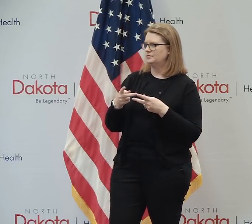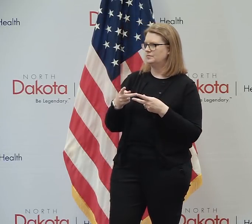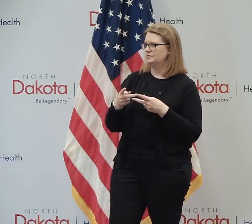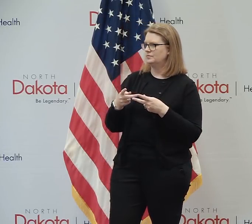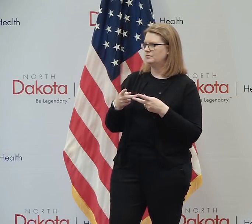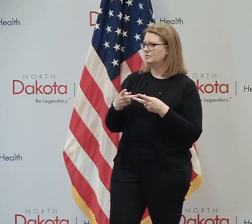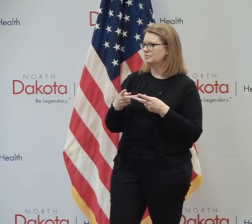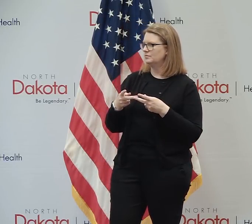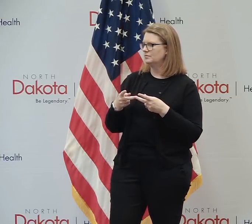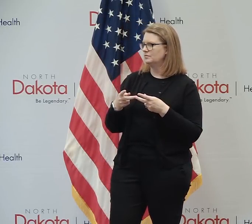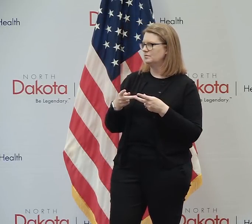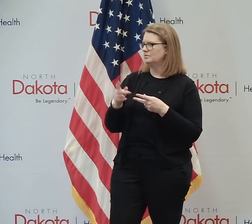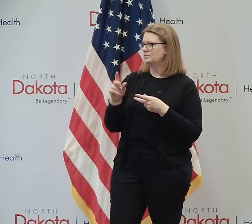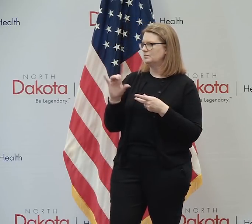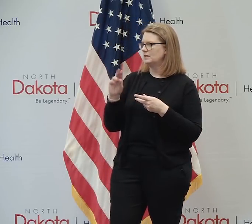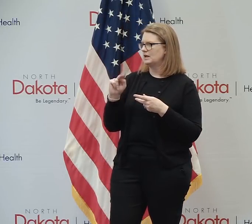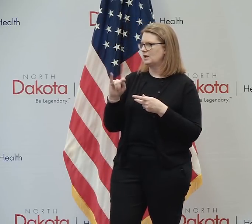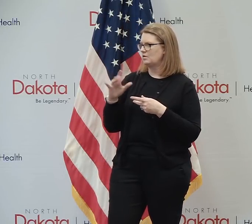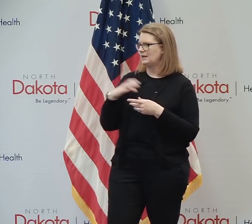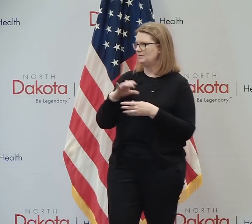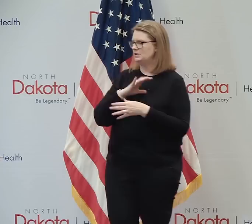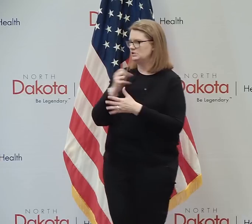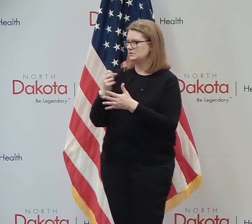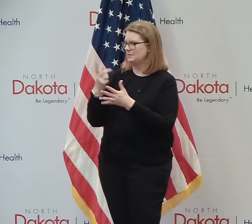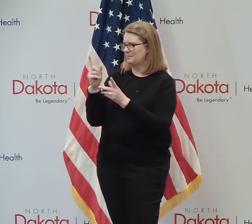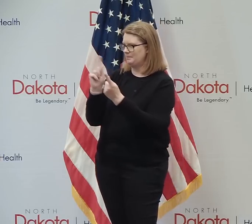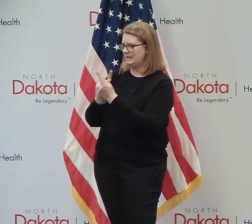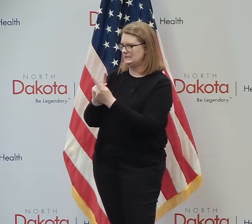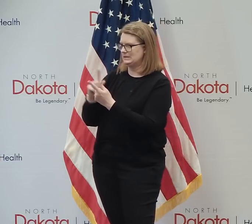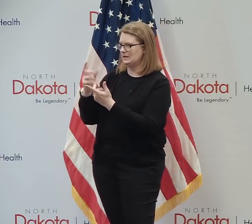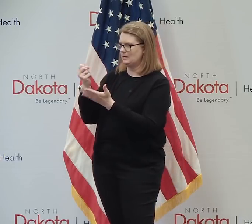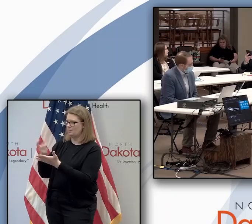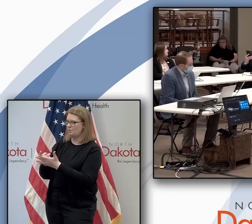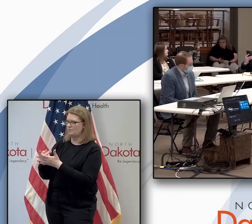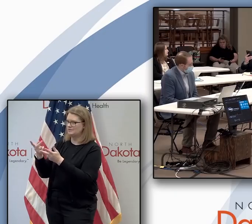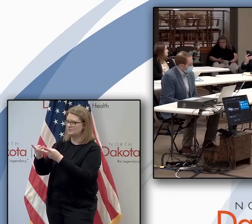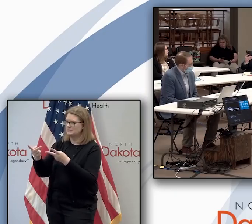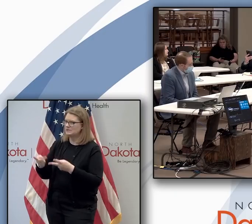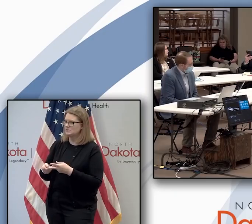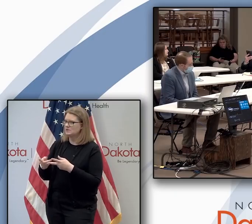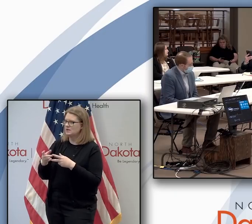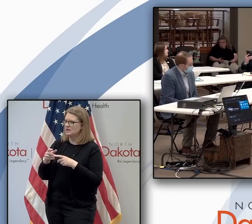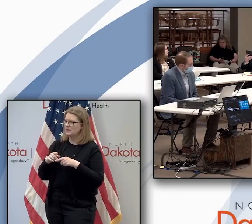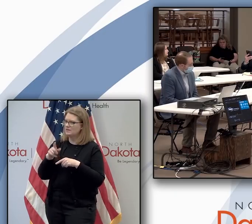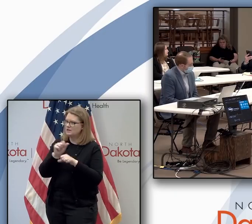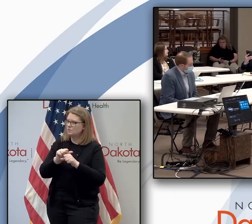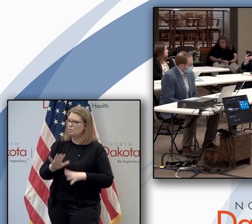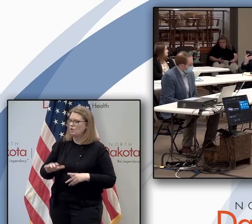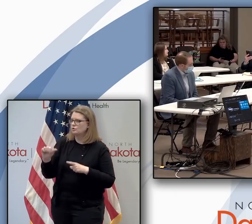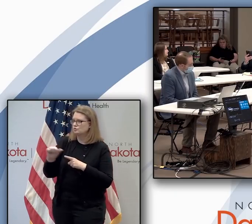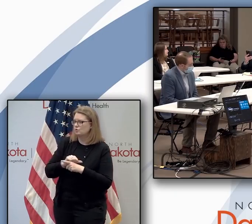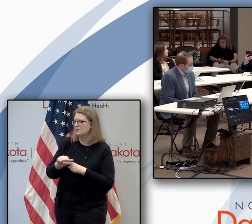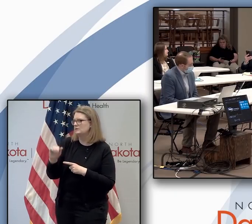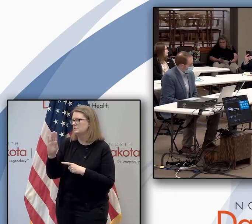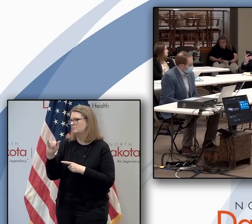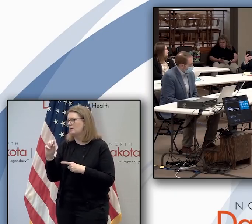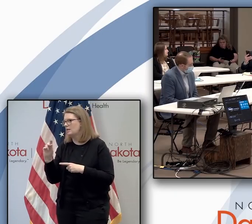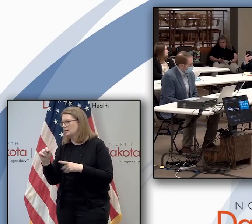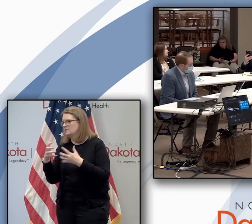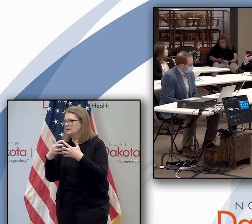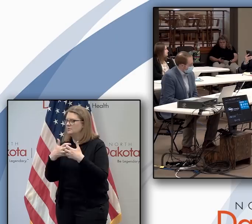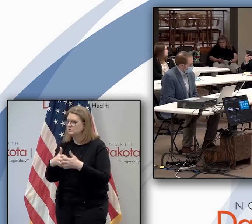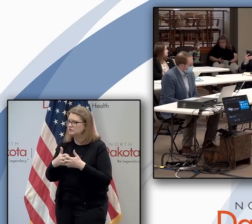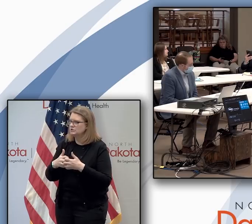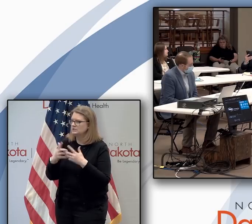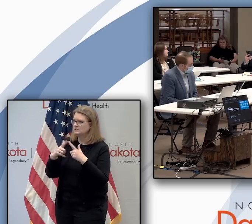place provided the county commission meets and approves polling places and has workers, training, ballots, machines,